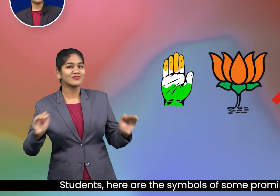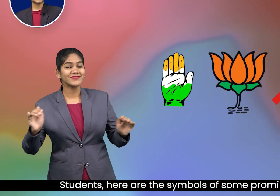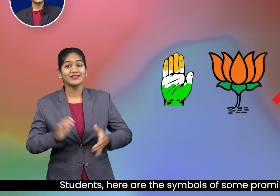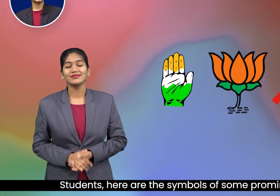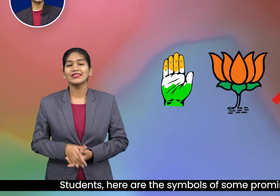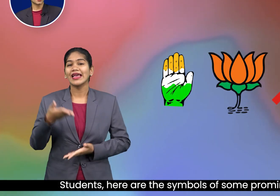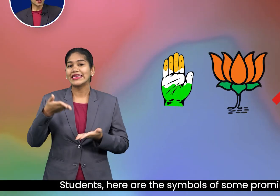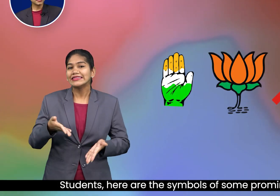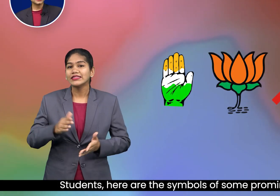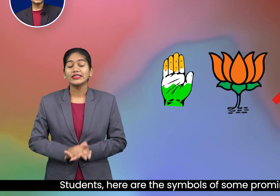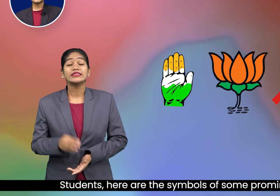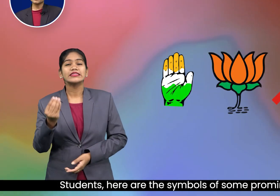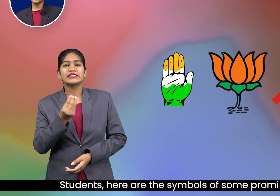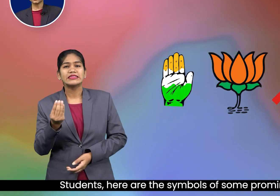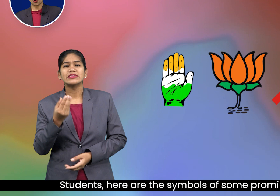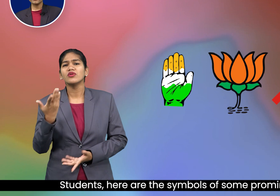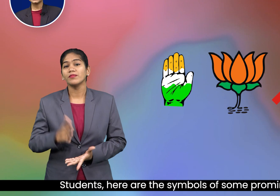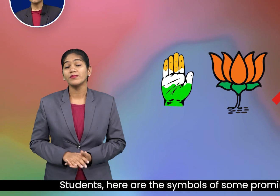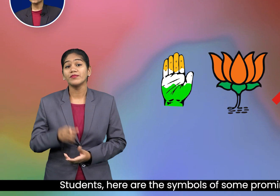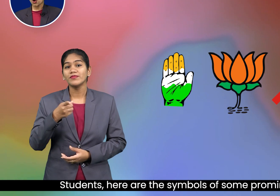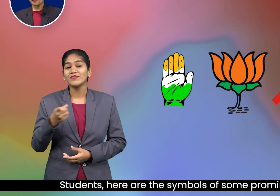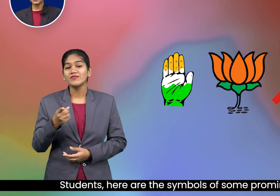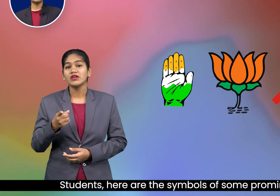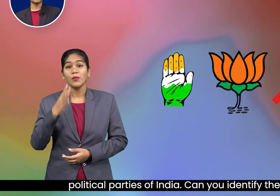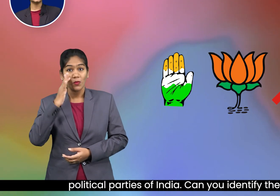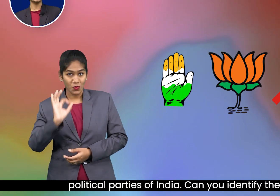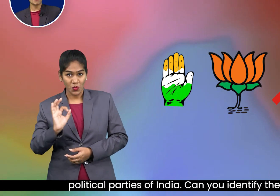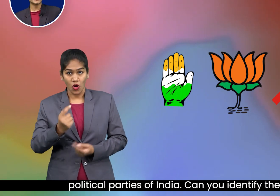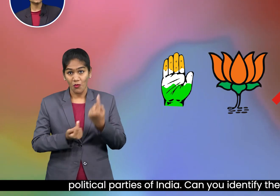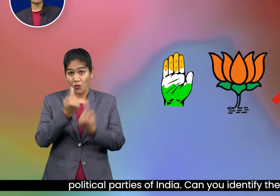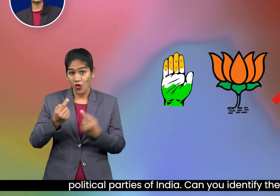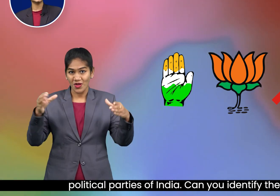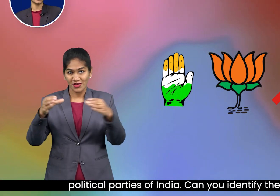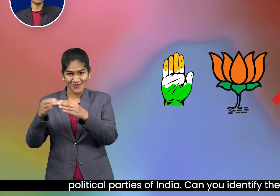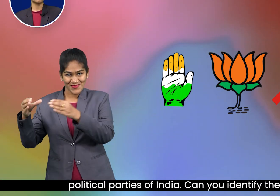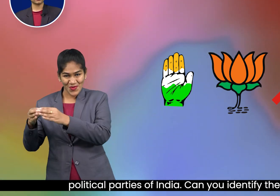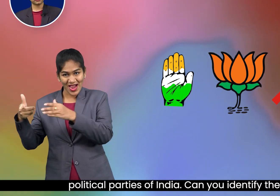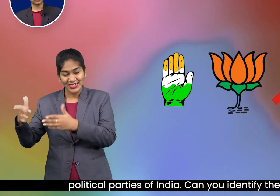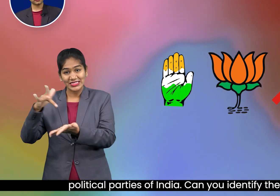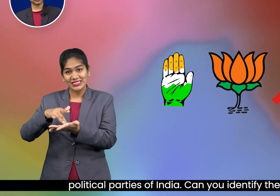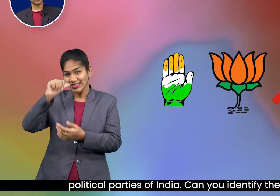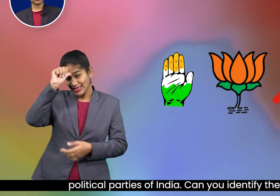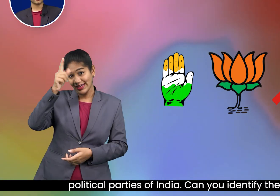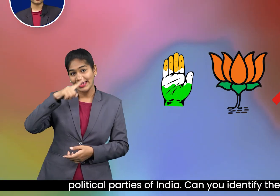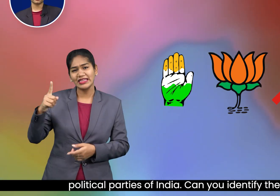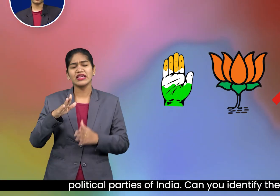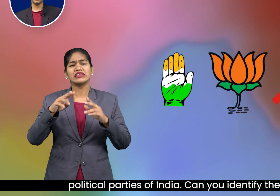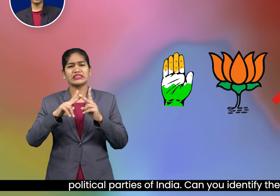Students, here are the symbols of some prominent political parties of India.